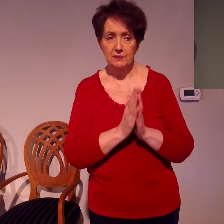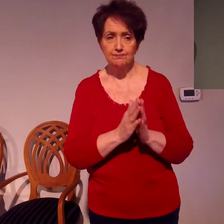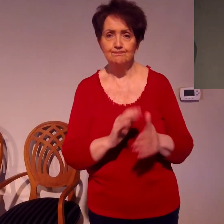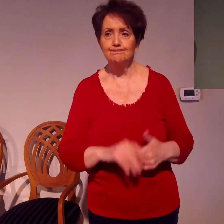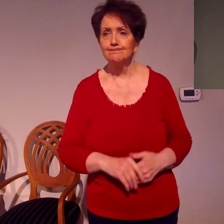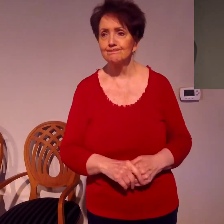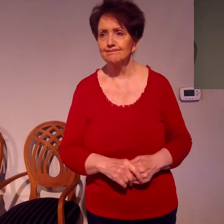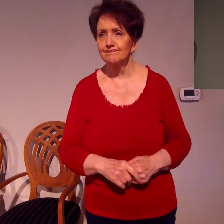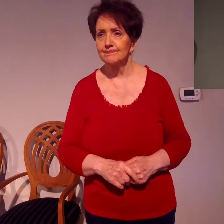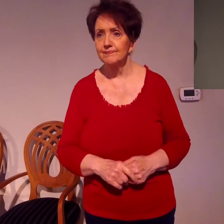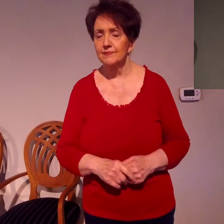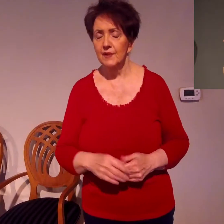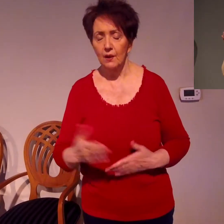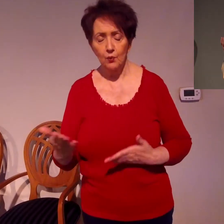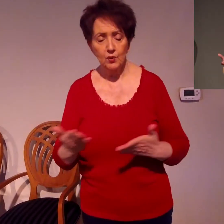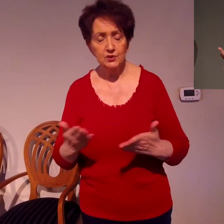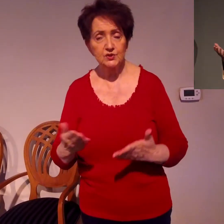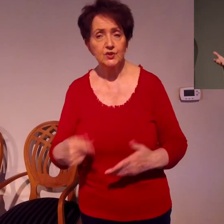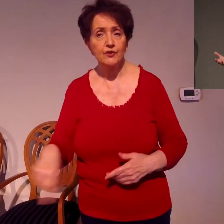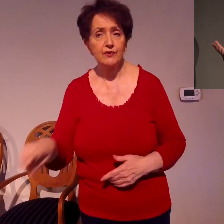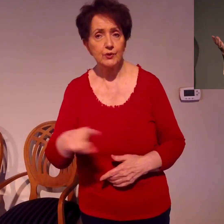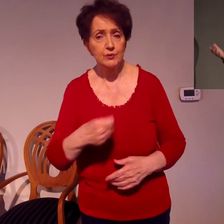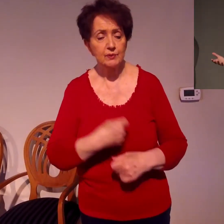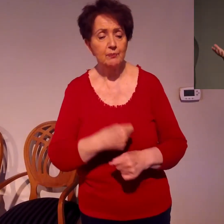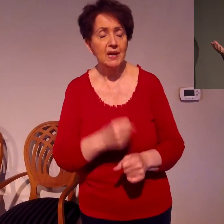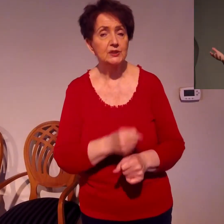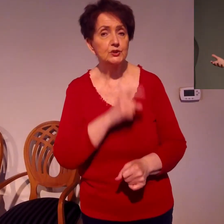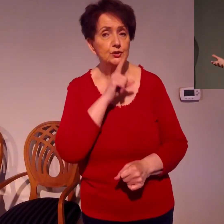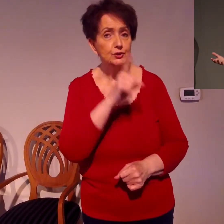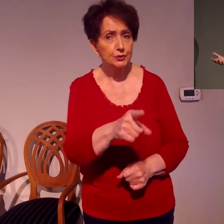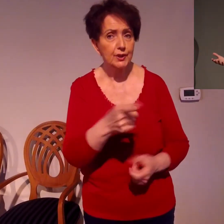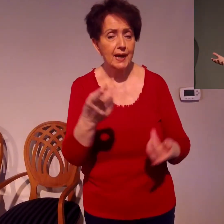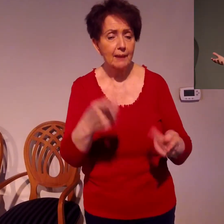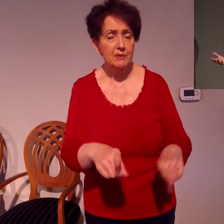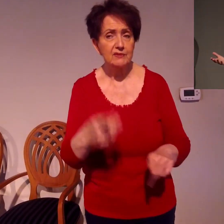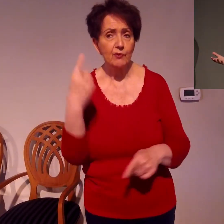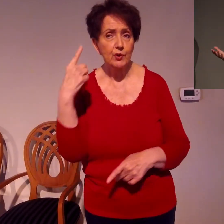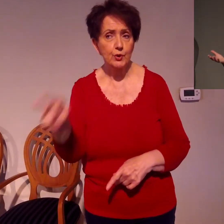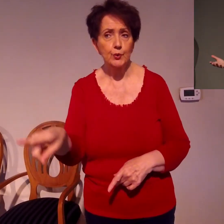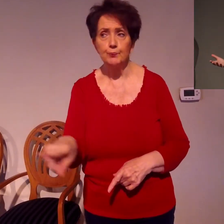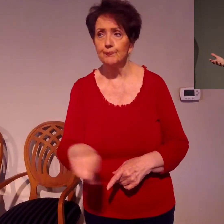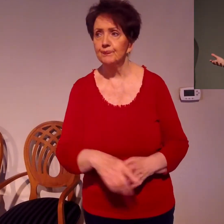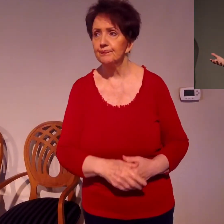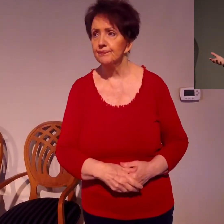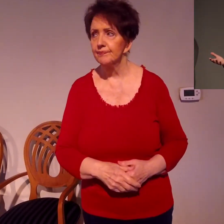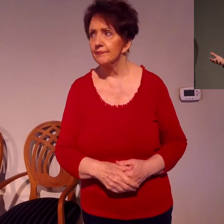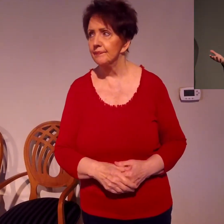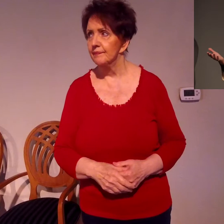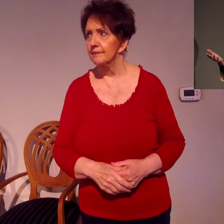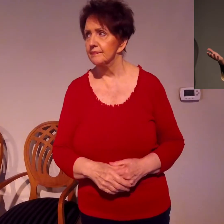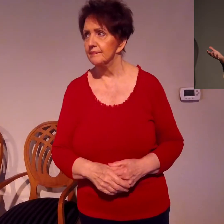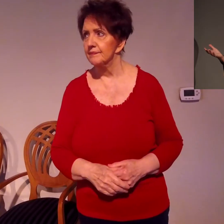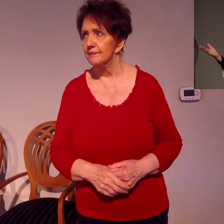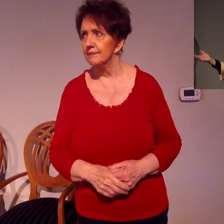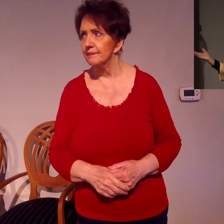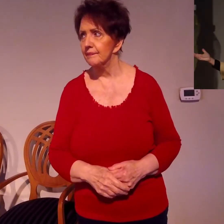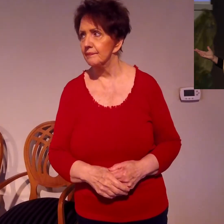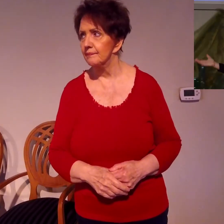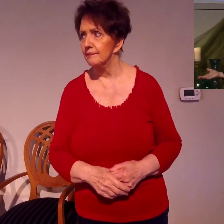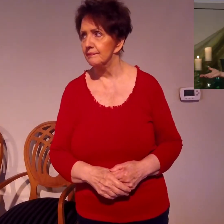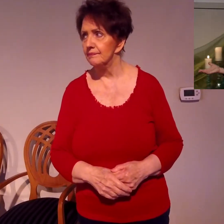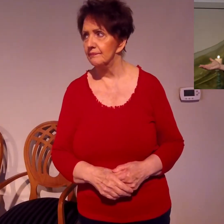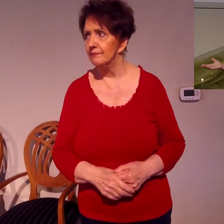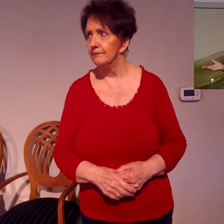the nth degree to ensure that this is what it is for you. I mean it. It's just like, oh